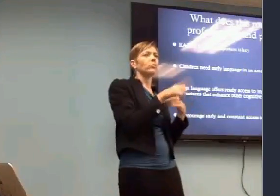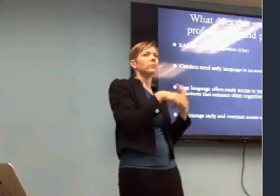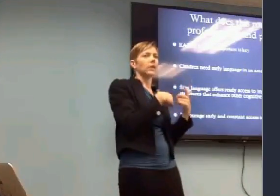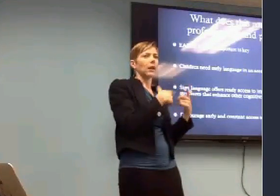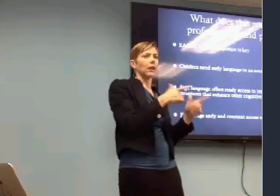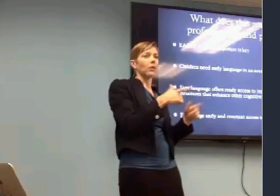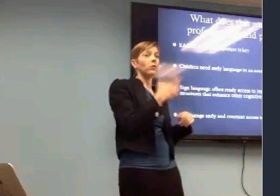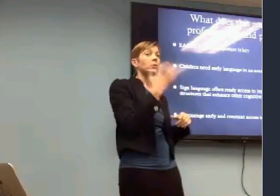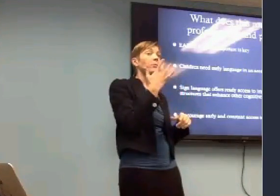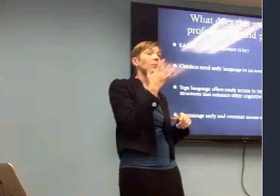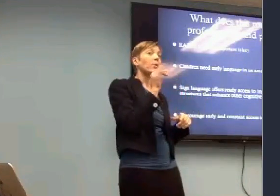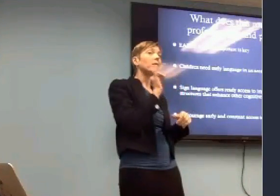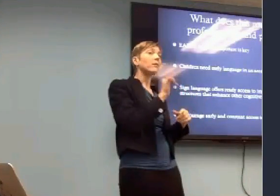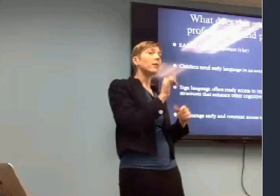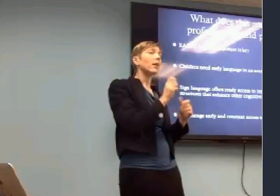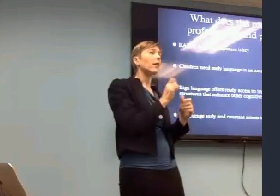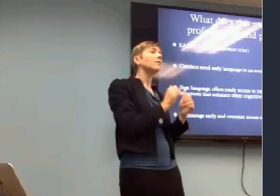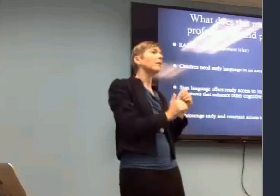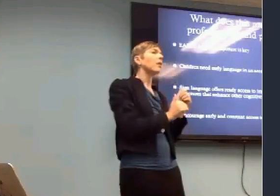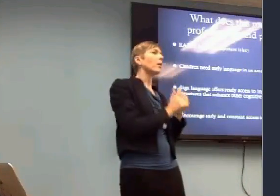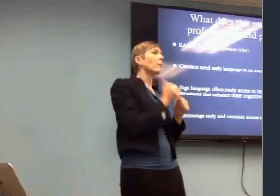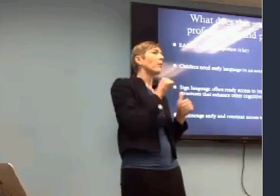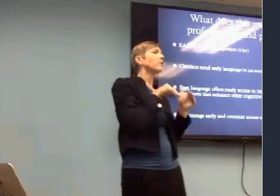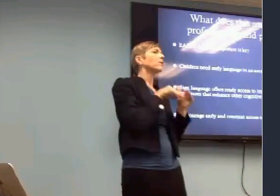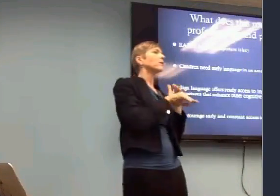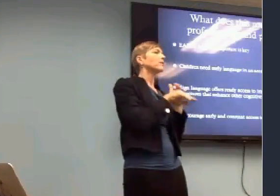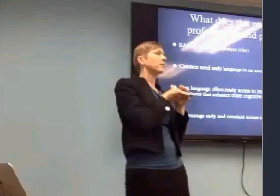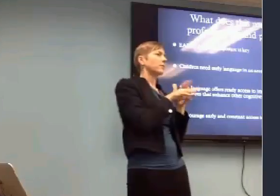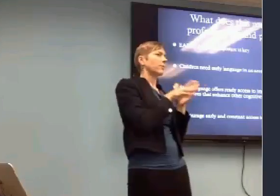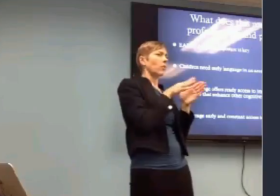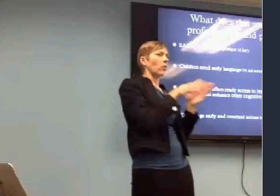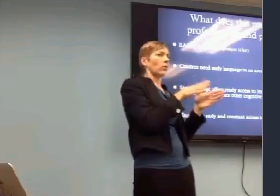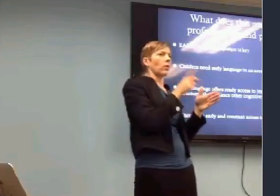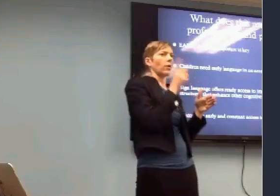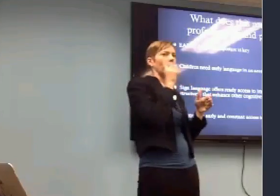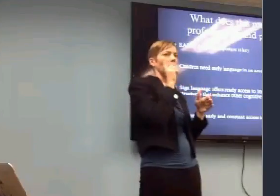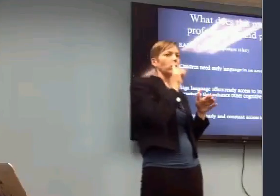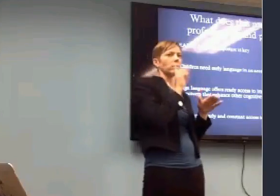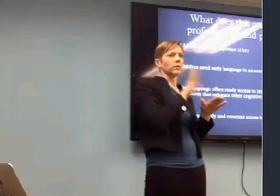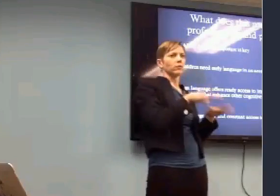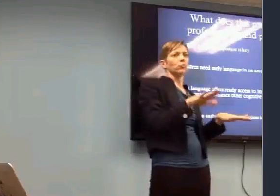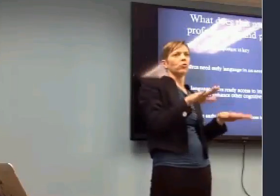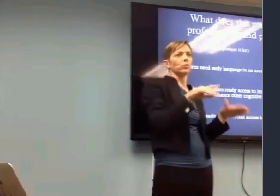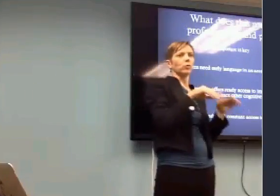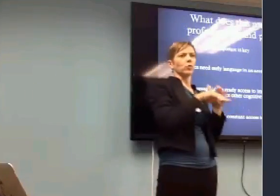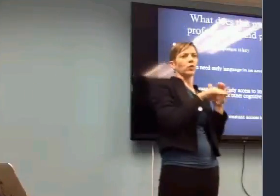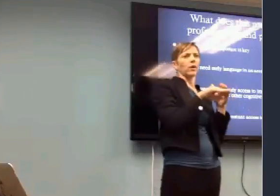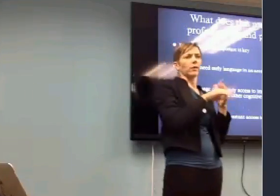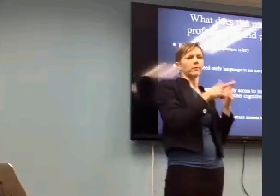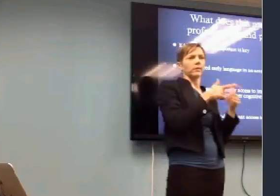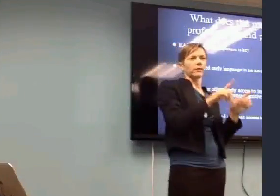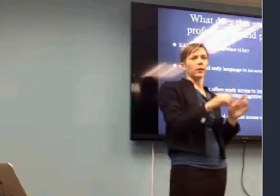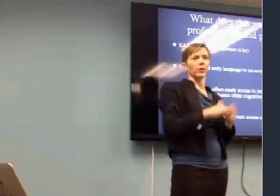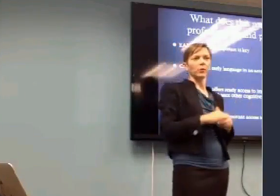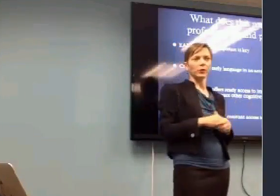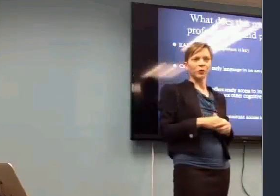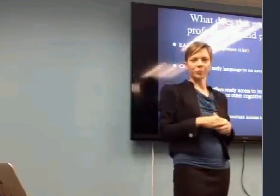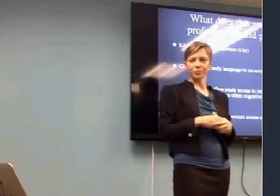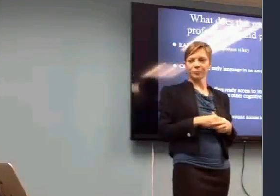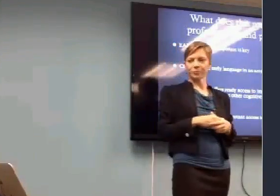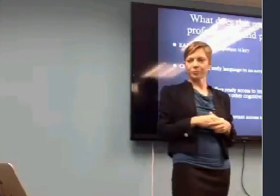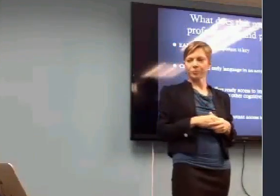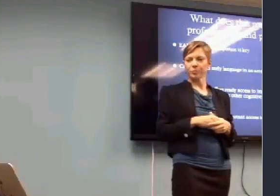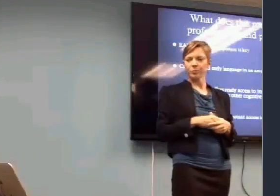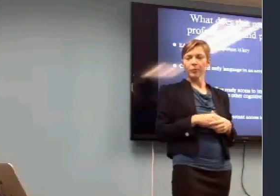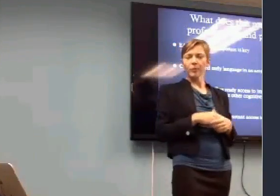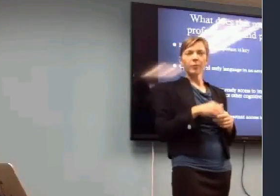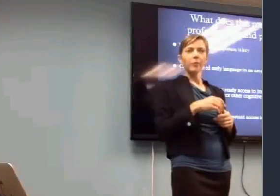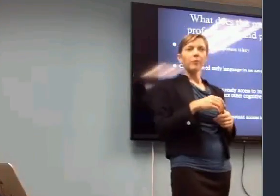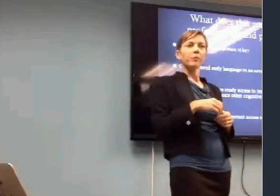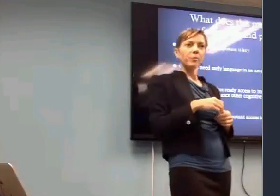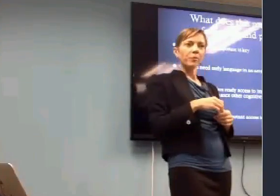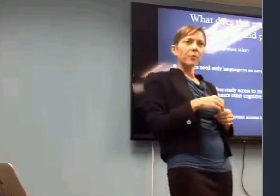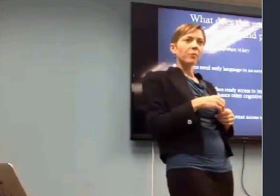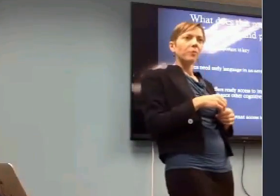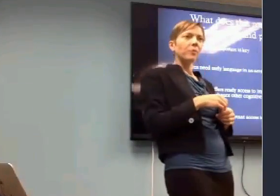to language through specific sign languages, because that is the most accessible modality for deaf children to